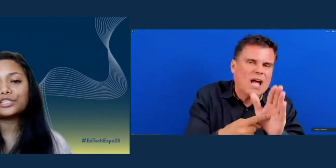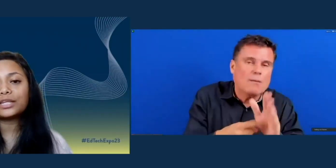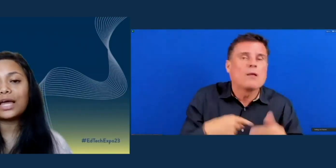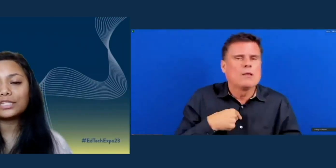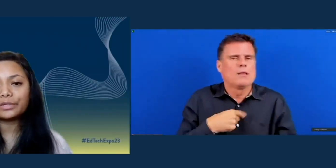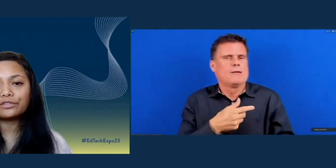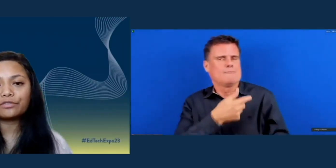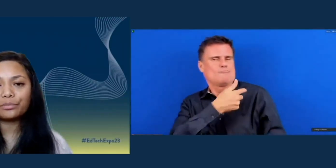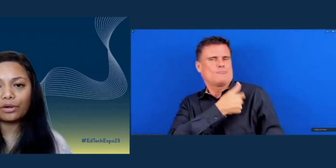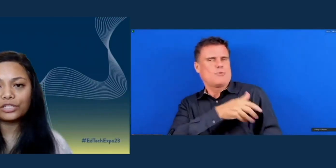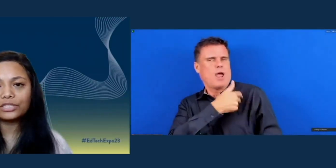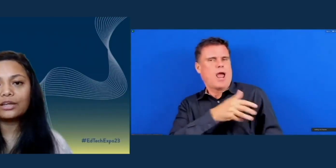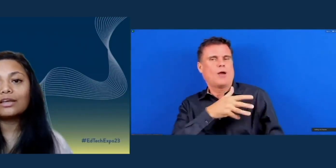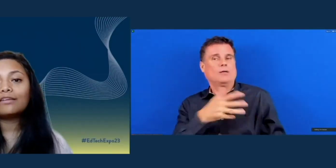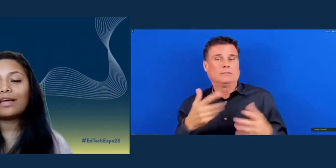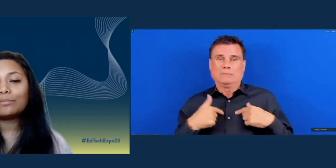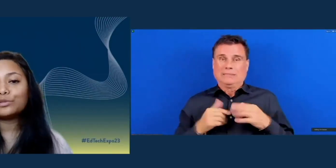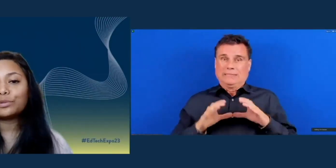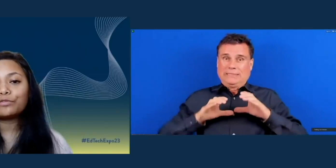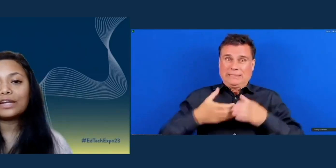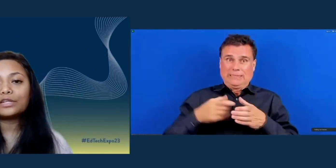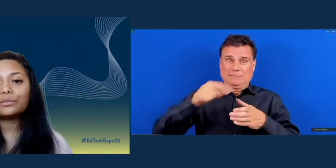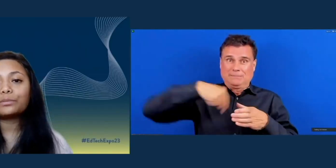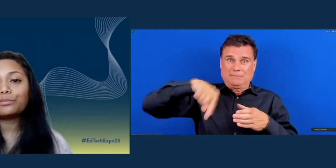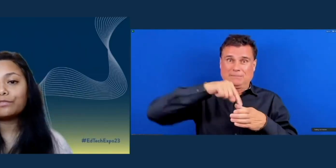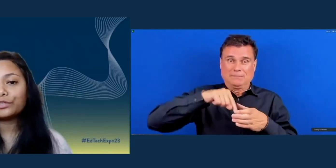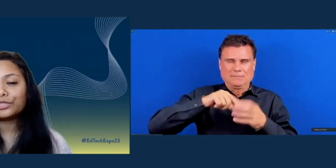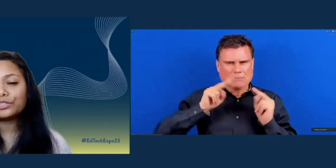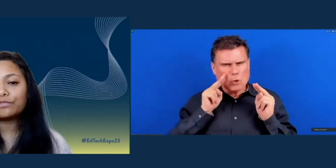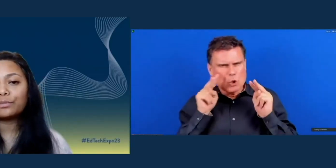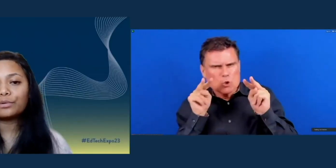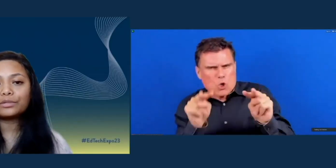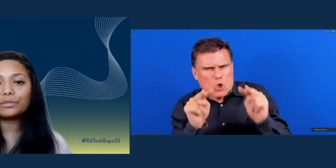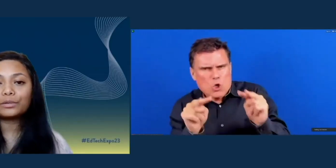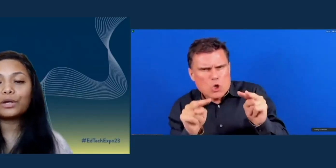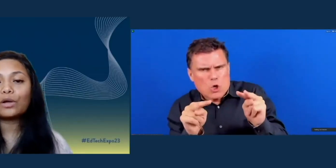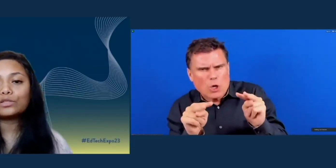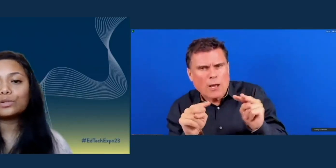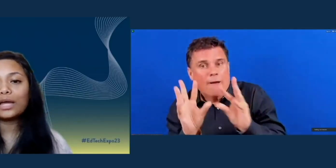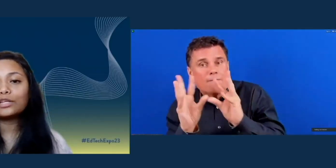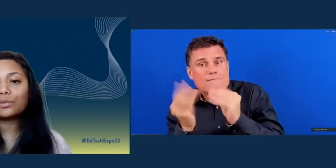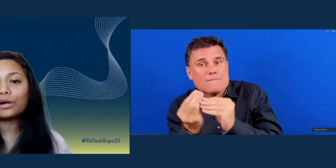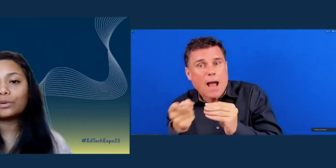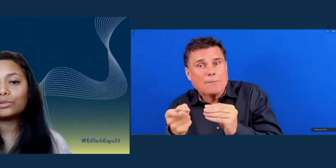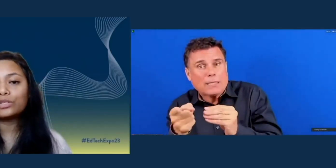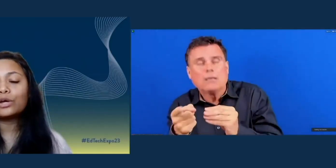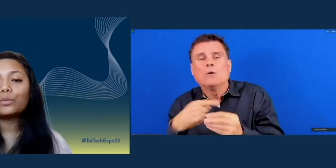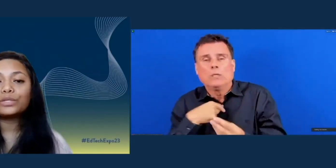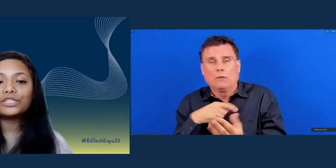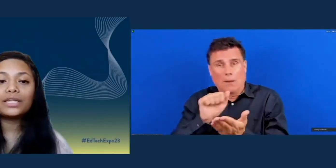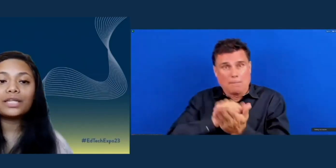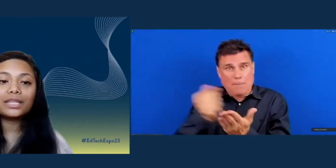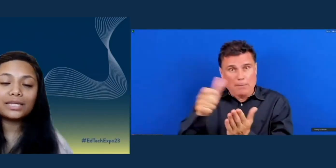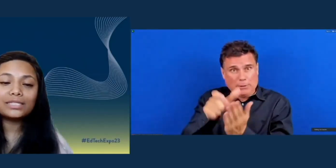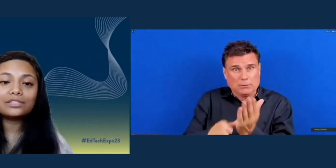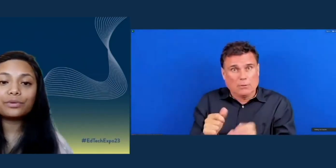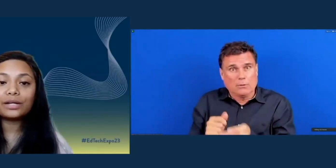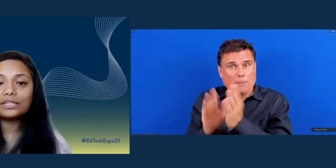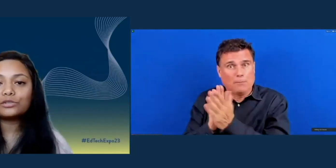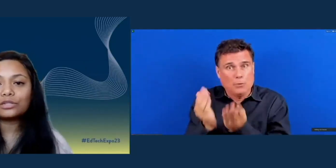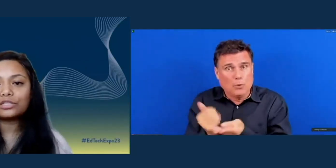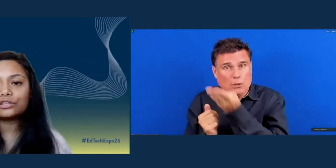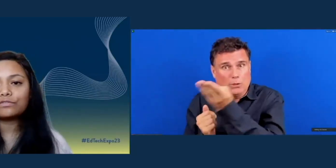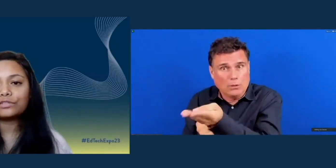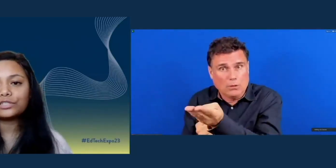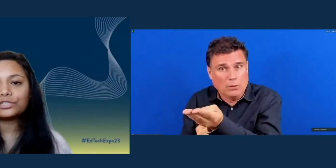and digital aspects of the project. Families were provided with print versions of the books, but we also had QR codes which links directly